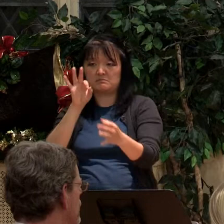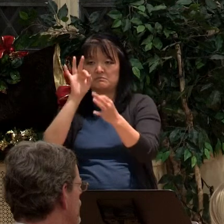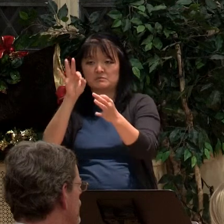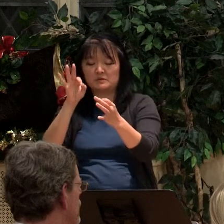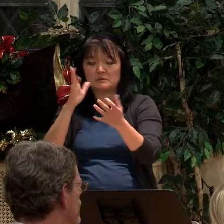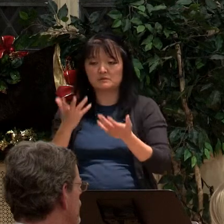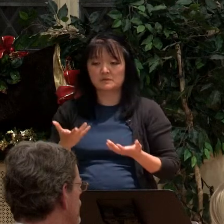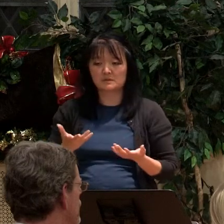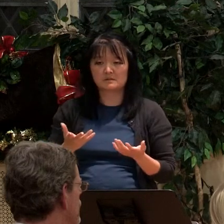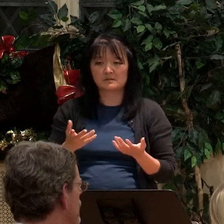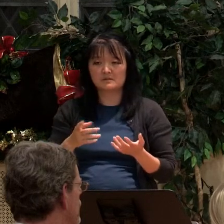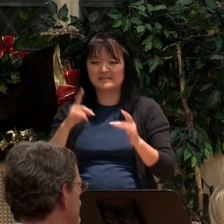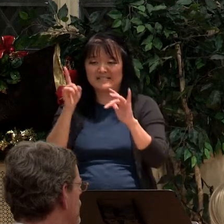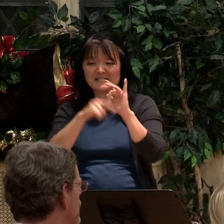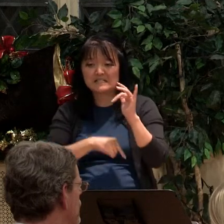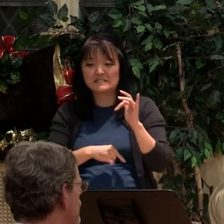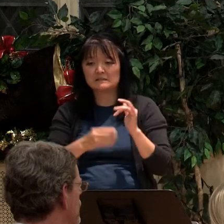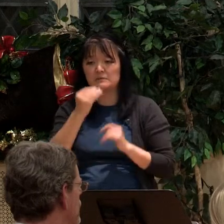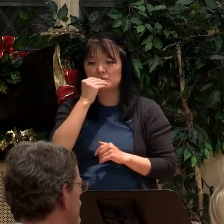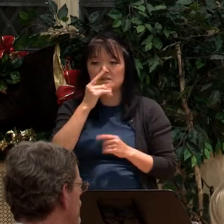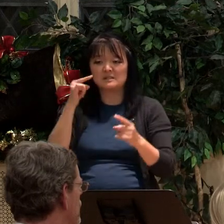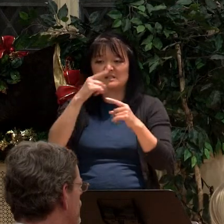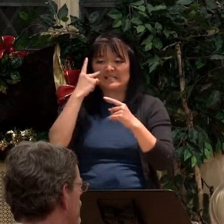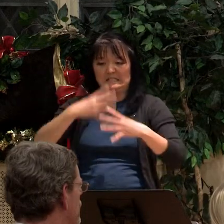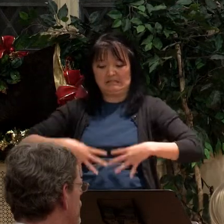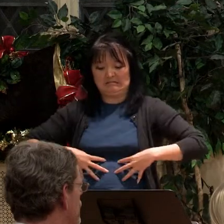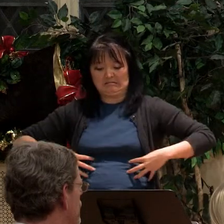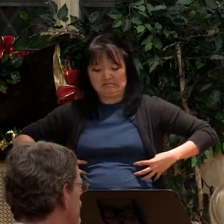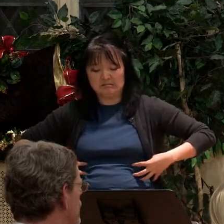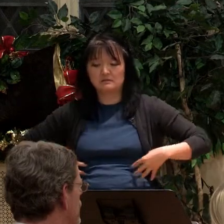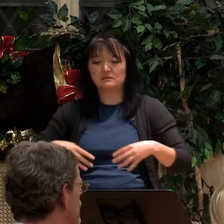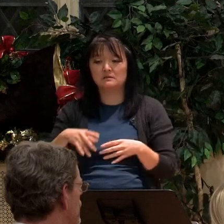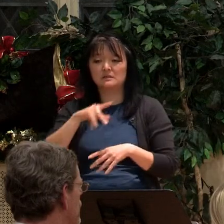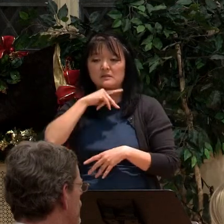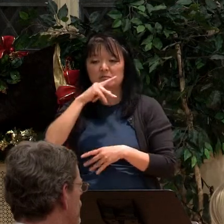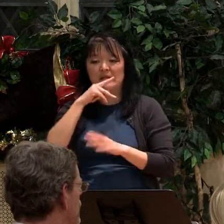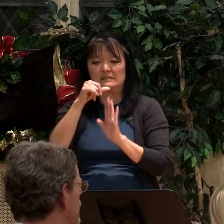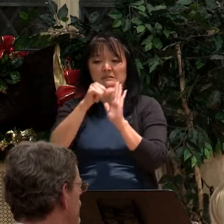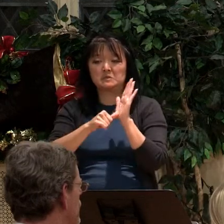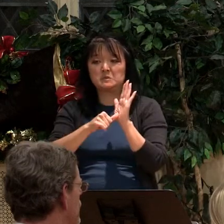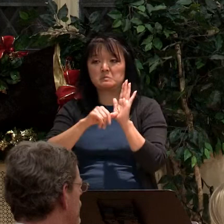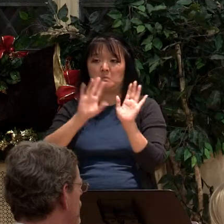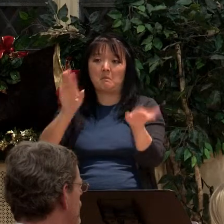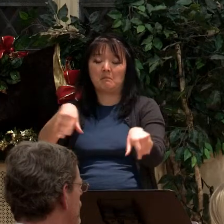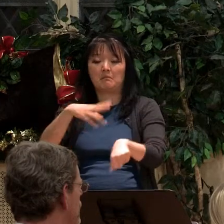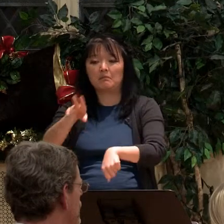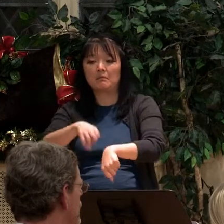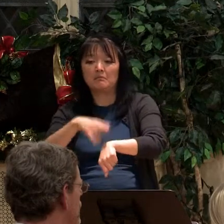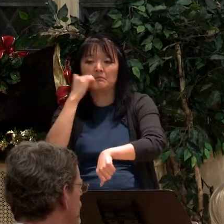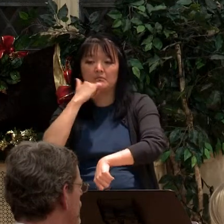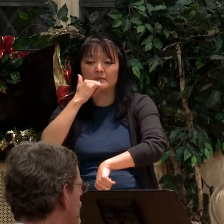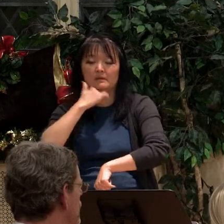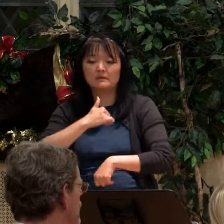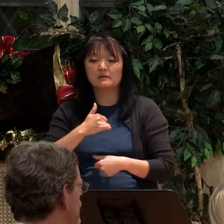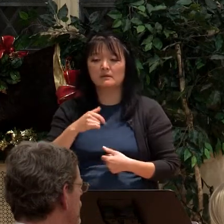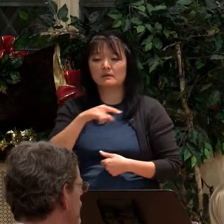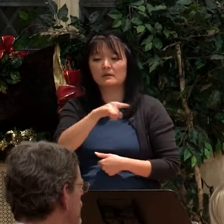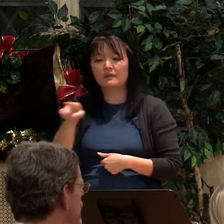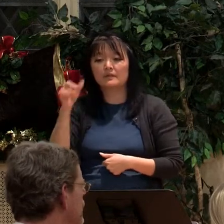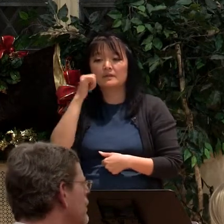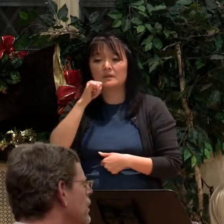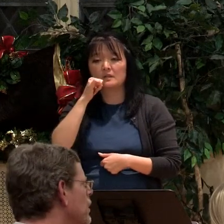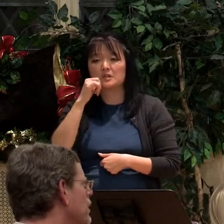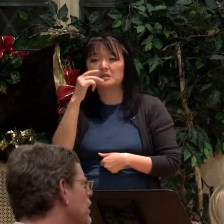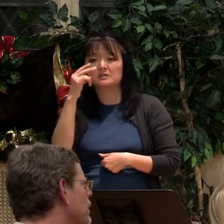on their faces, skipping meals until they see their ribs, plastic surgery becoming normal. These girls see a